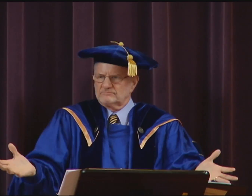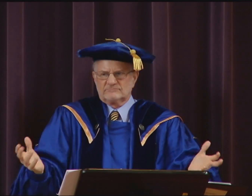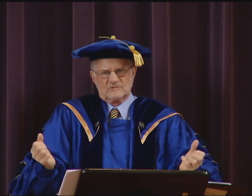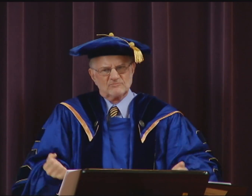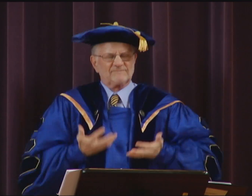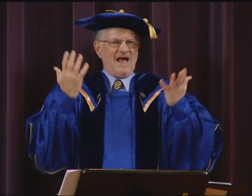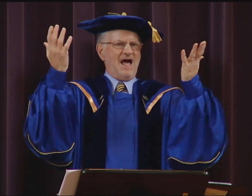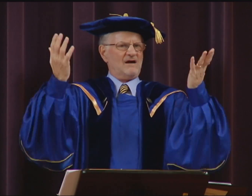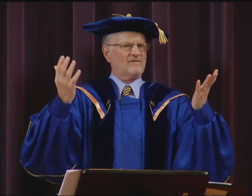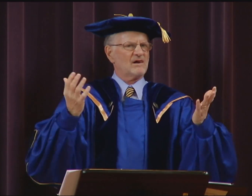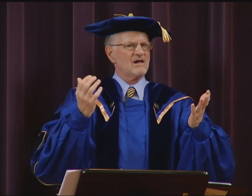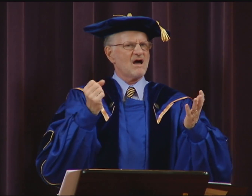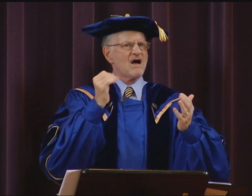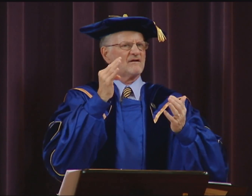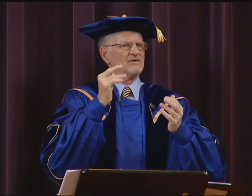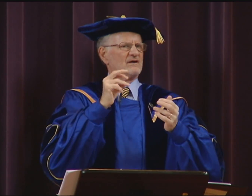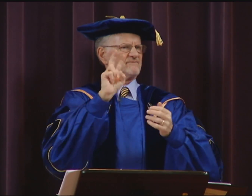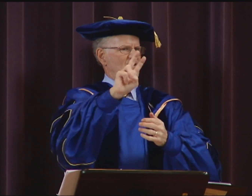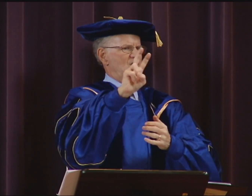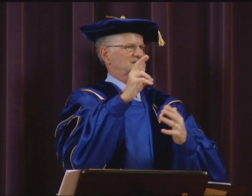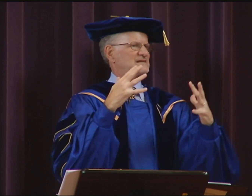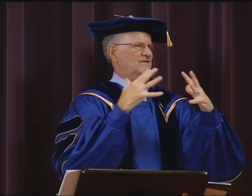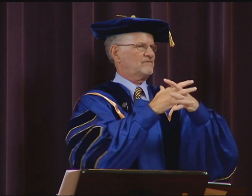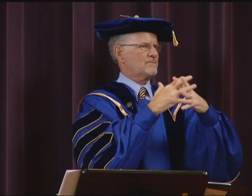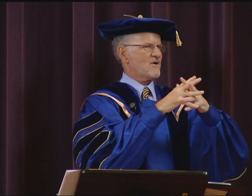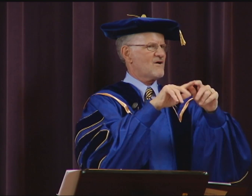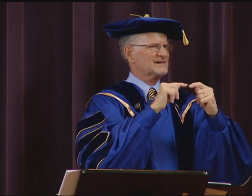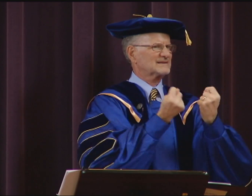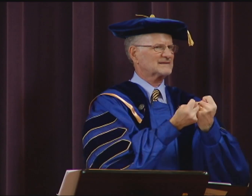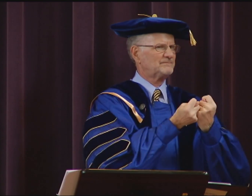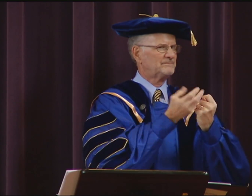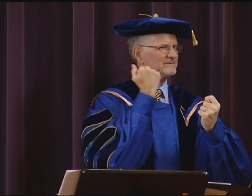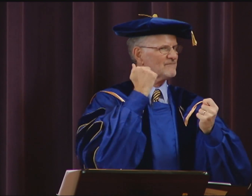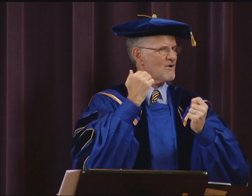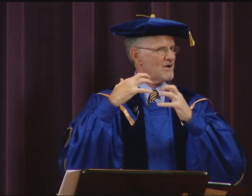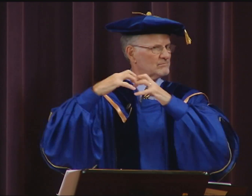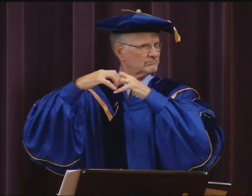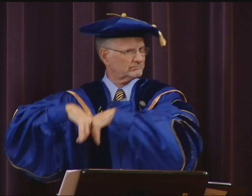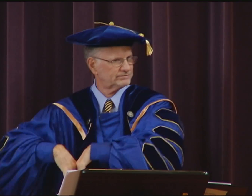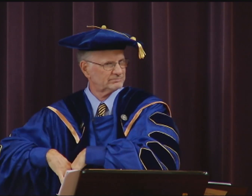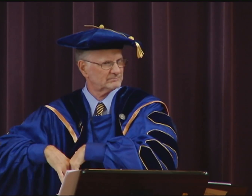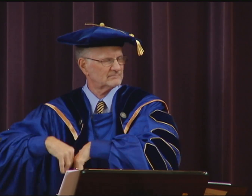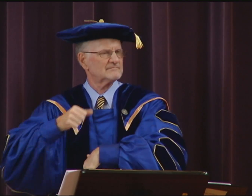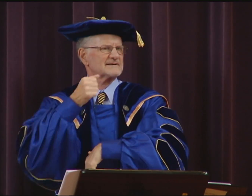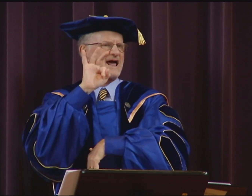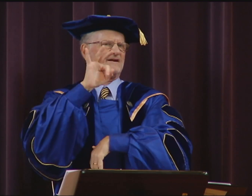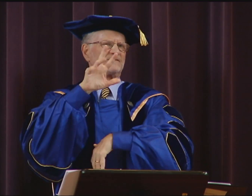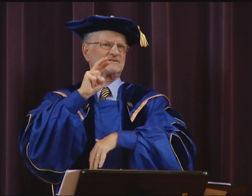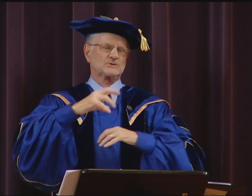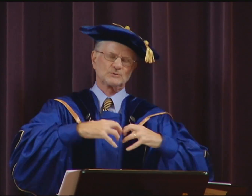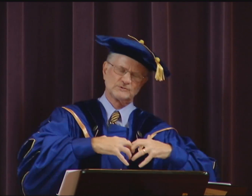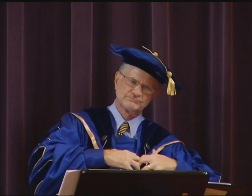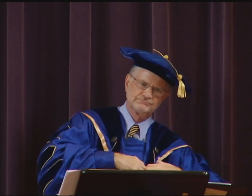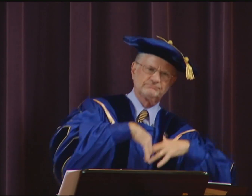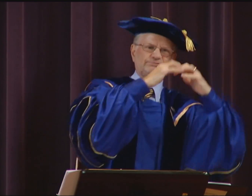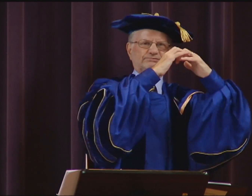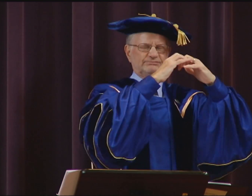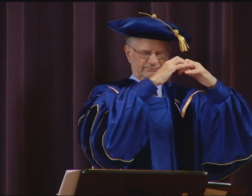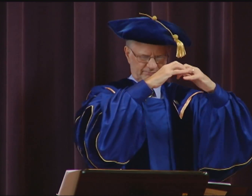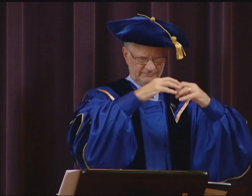You also witnessed the revival of varsity football. The team had been dropped in 1937